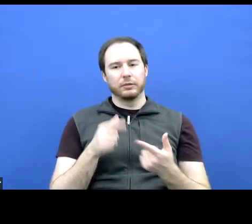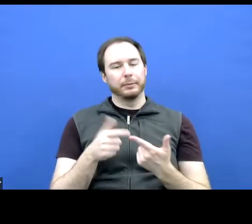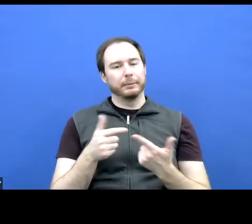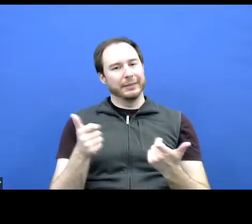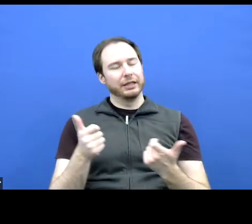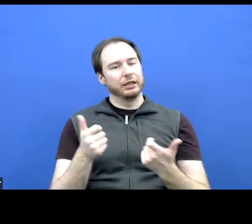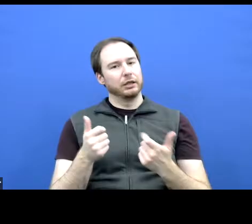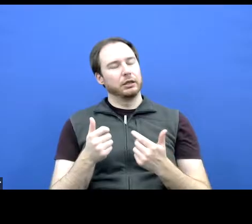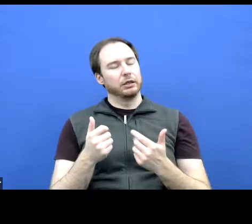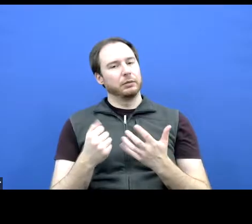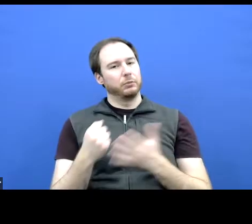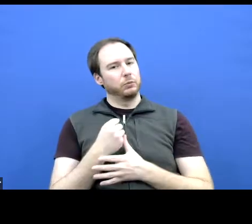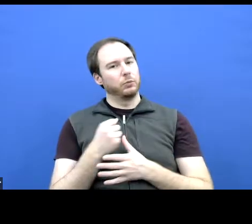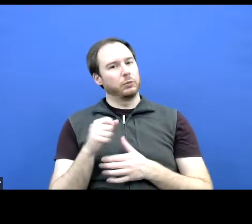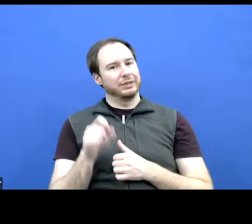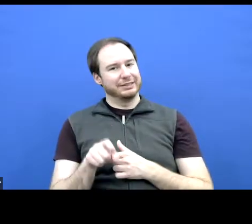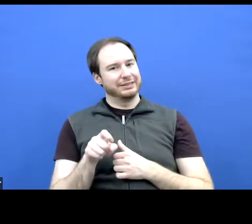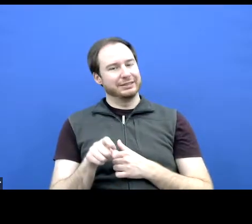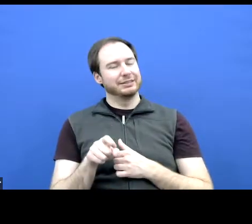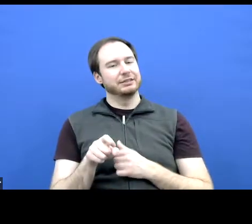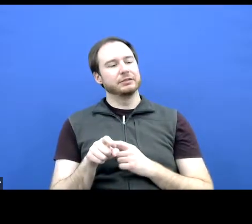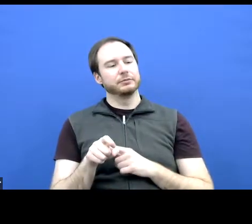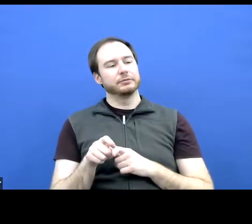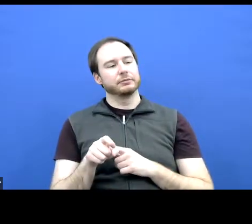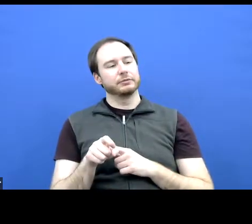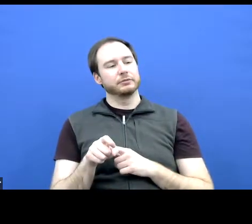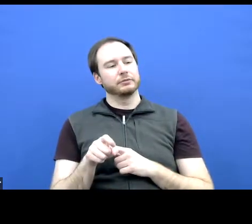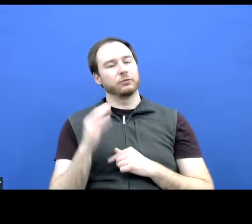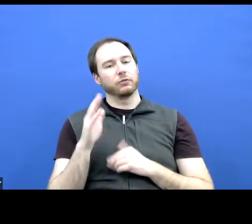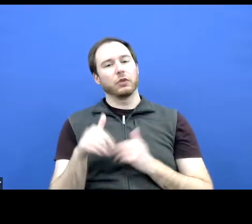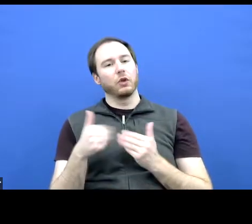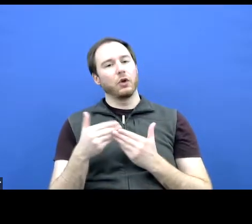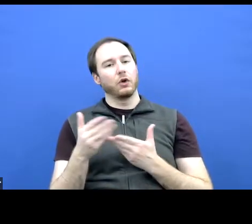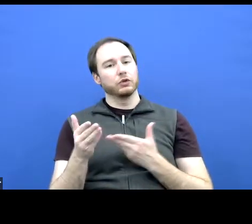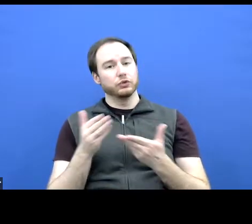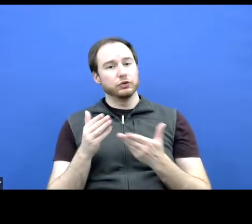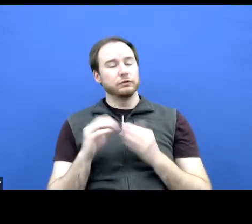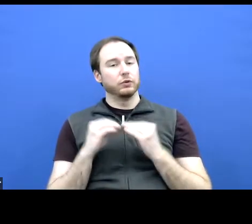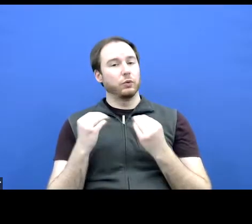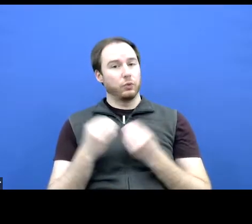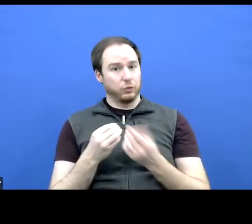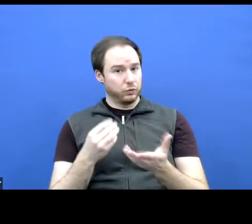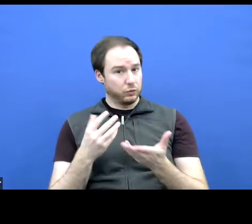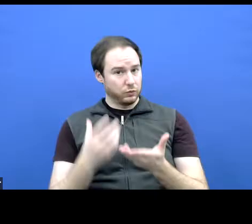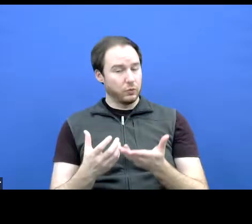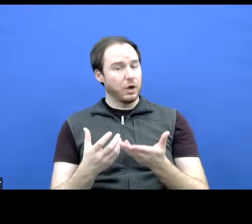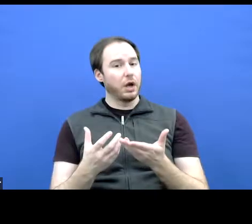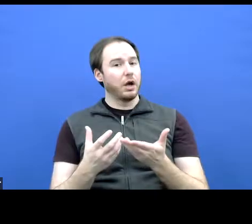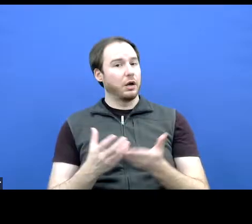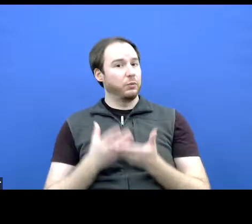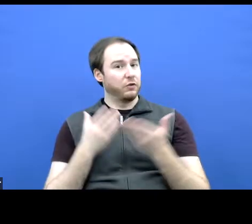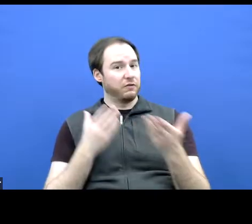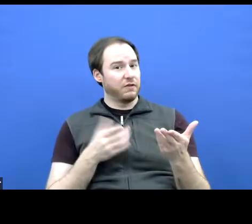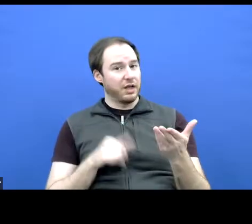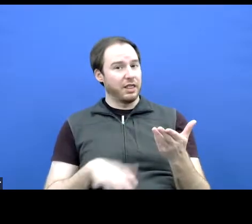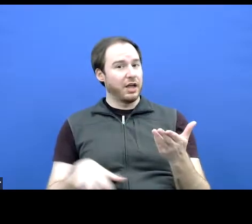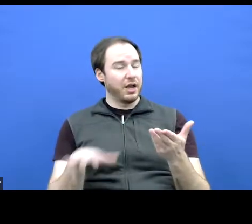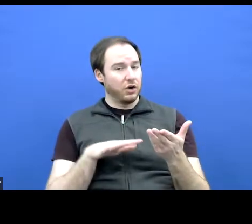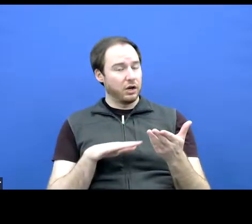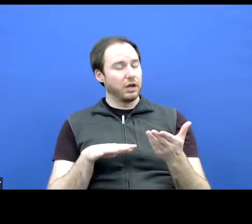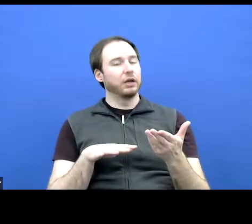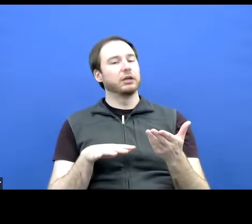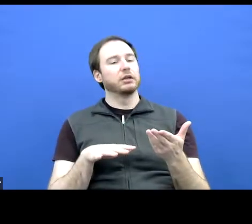priority because of all of the services and organizations that you are providing now in that area,